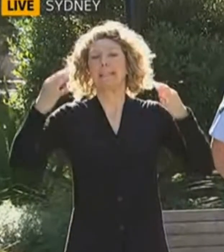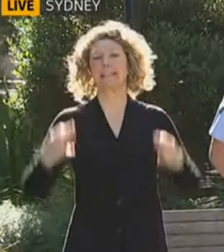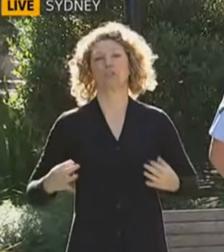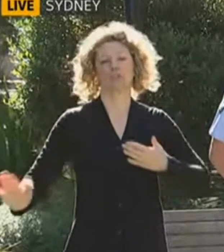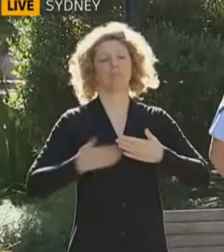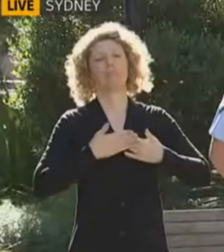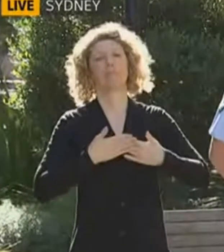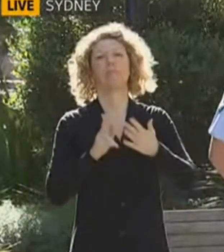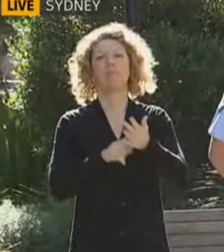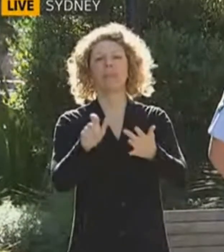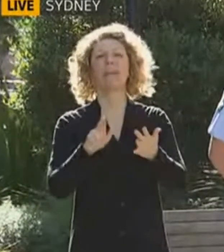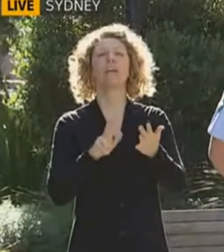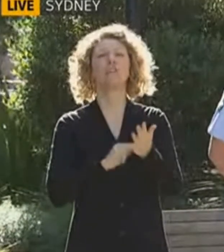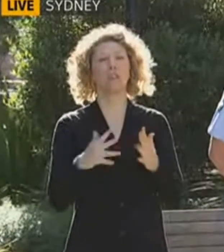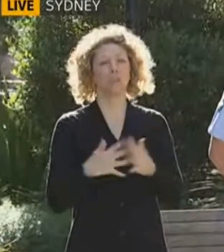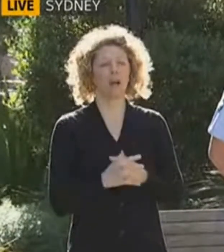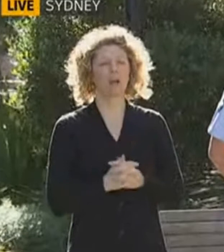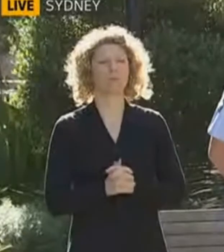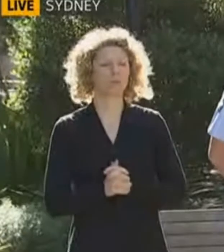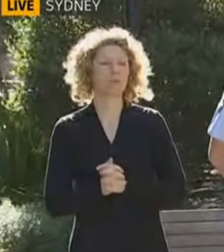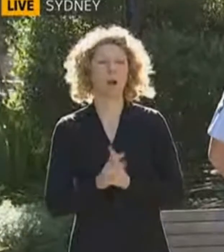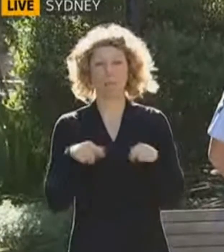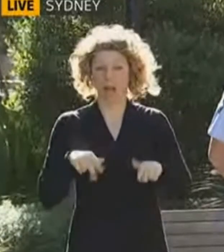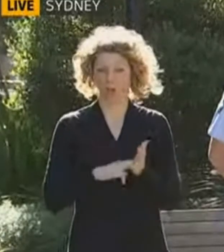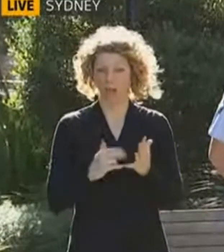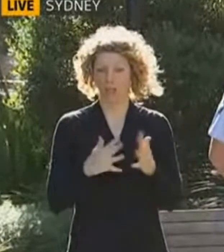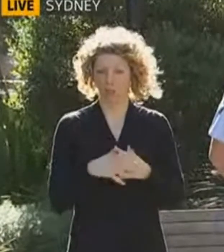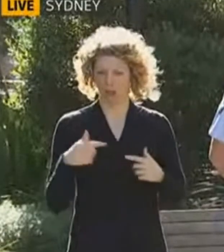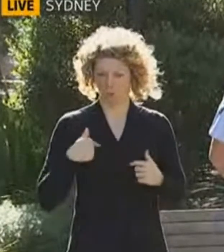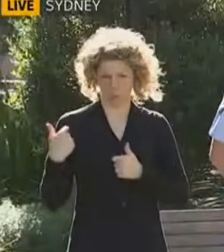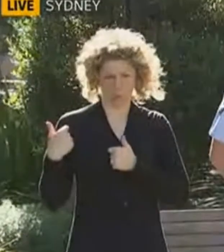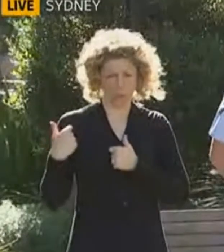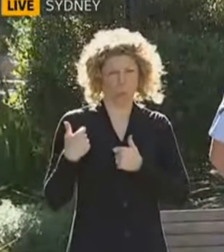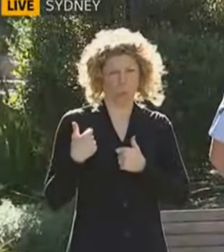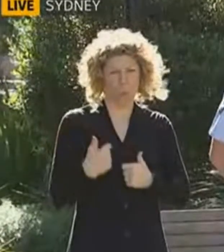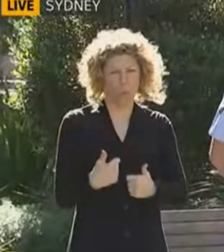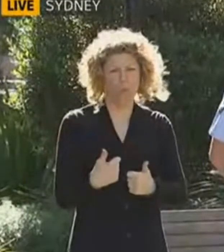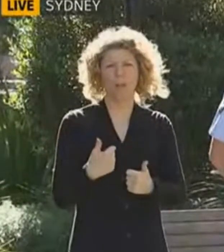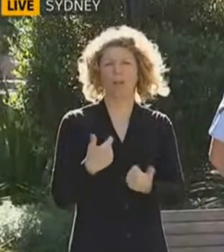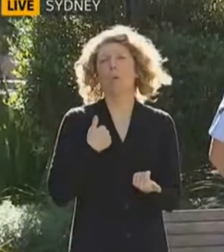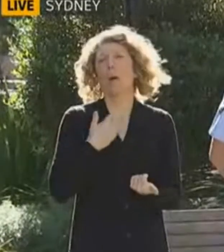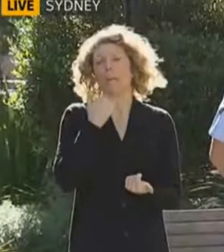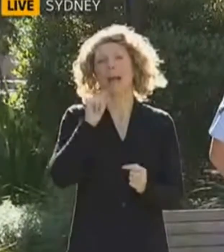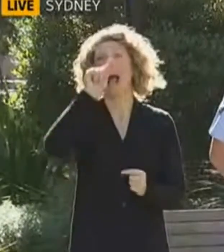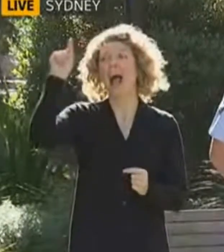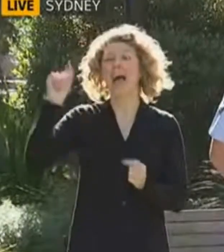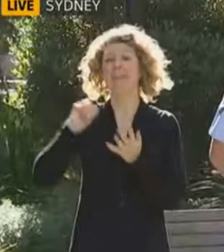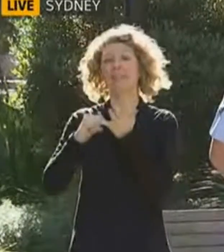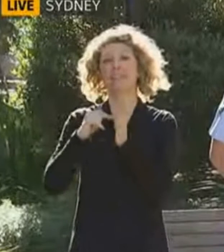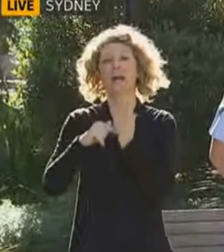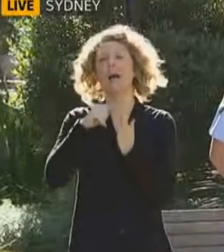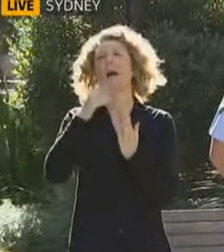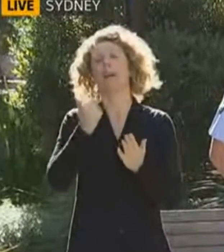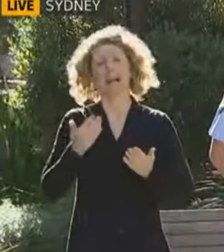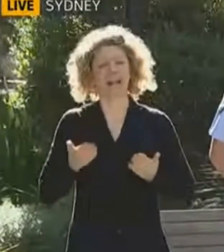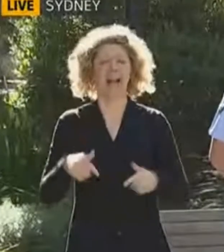that, given the record of New South Wales, I do ask all the other states, with the exception of Victoria, to open their borders to New South